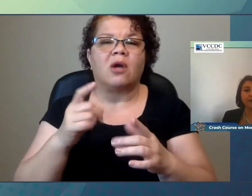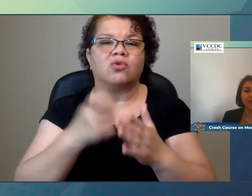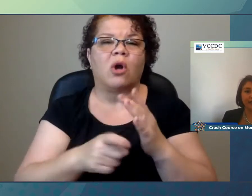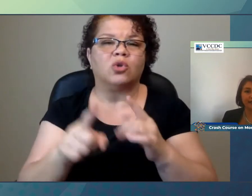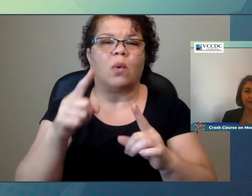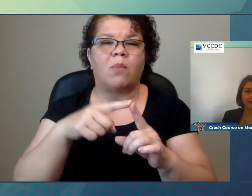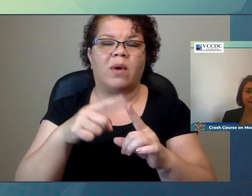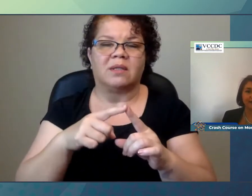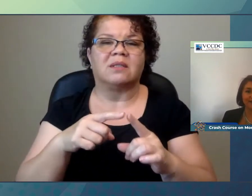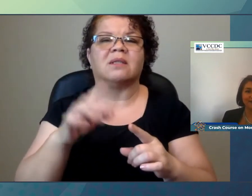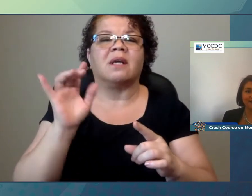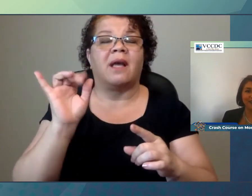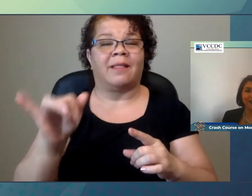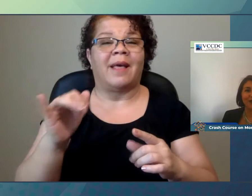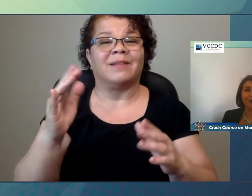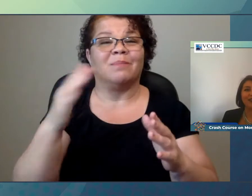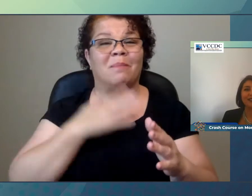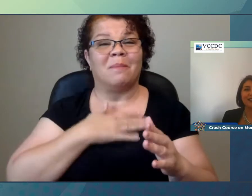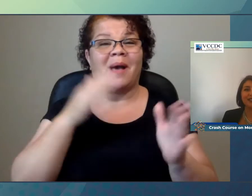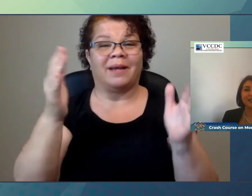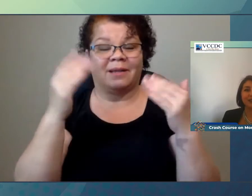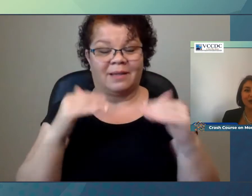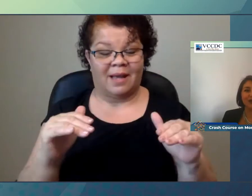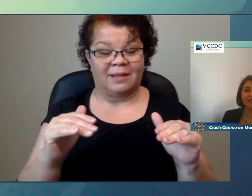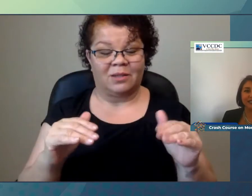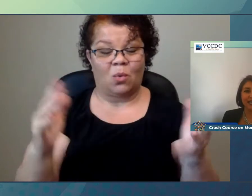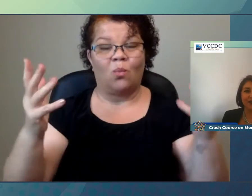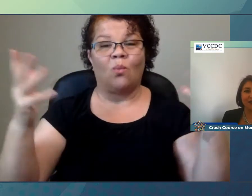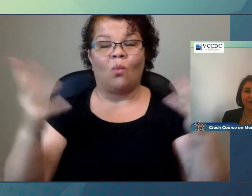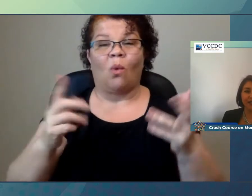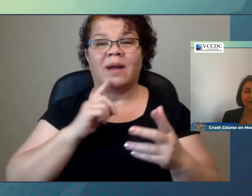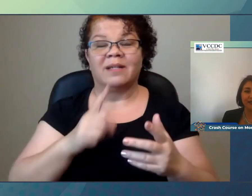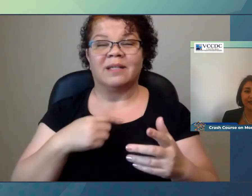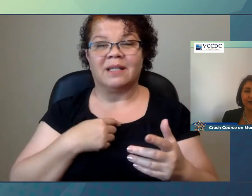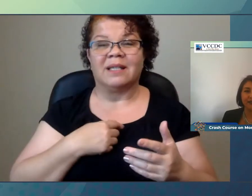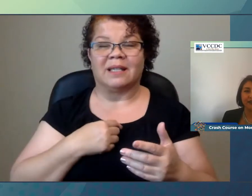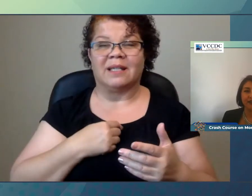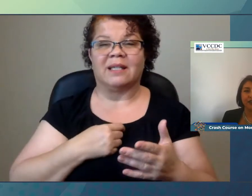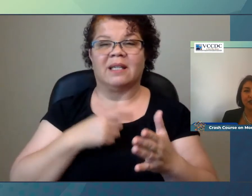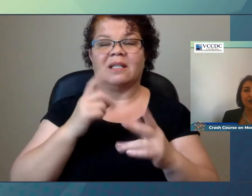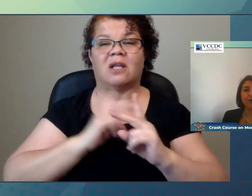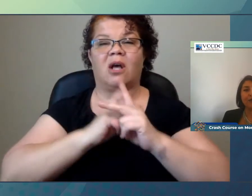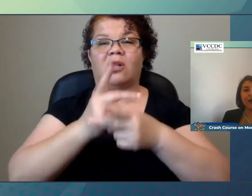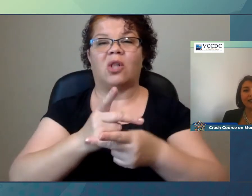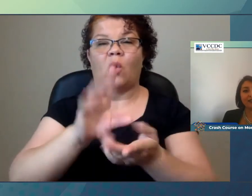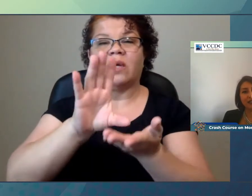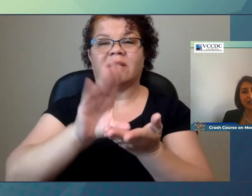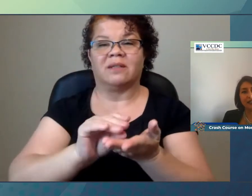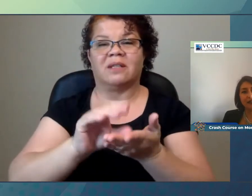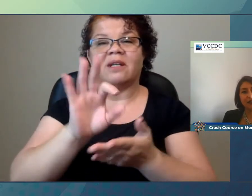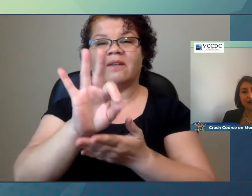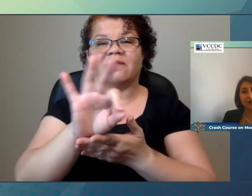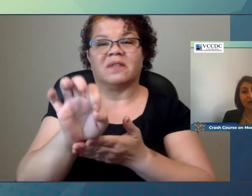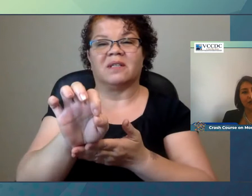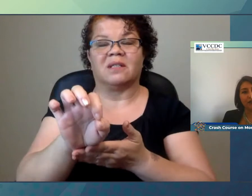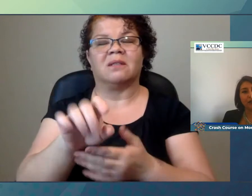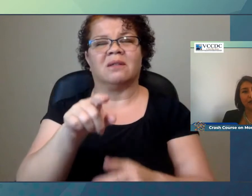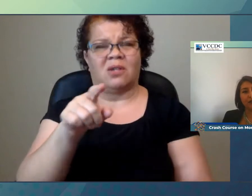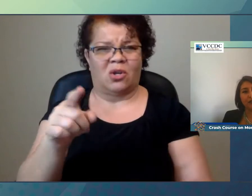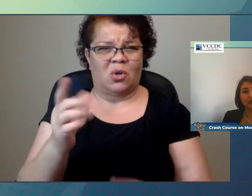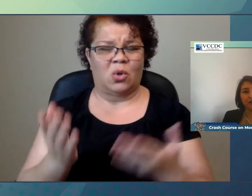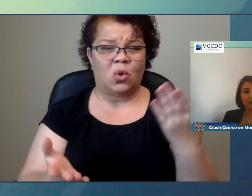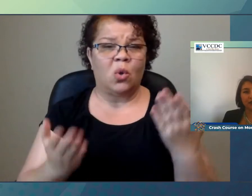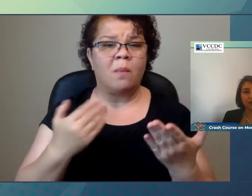to my next. What is a loan discount fee? You might see this on one